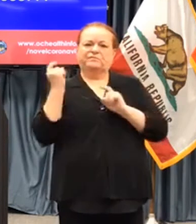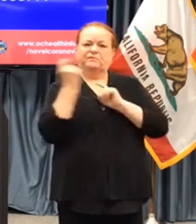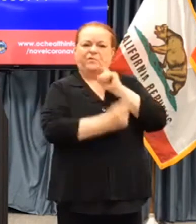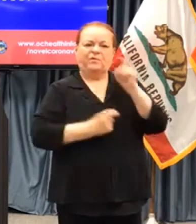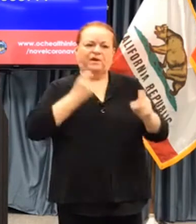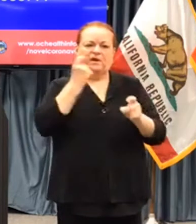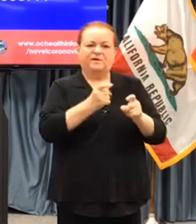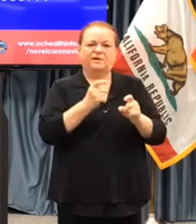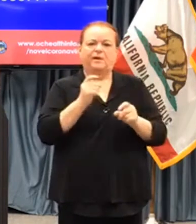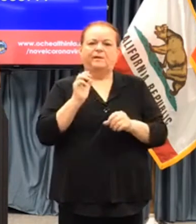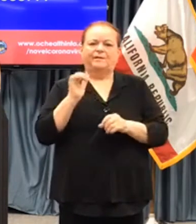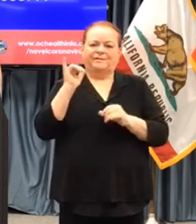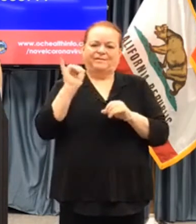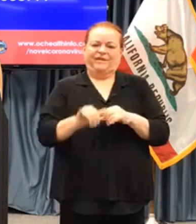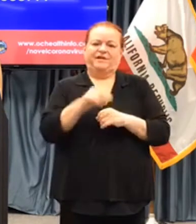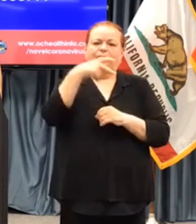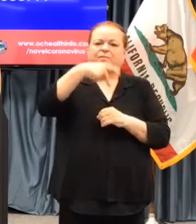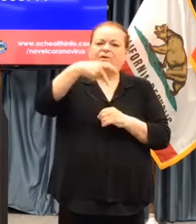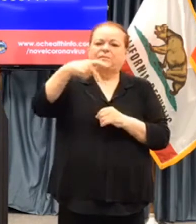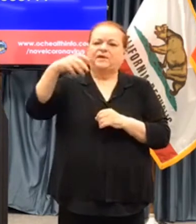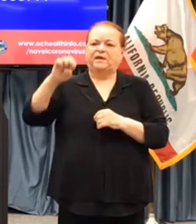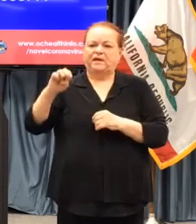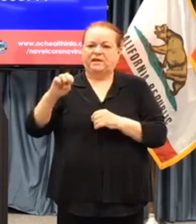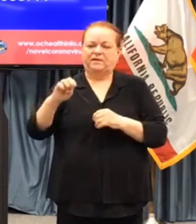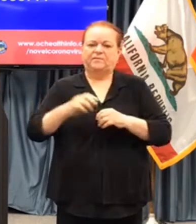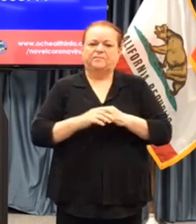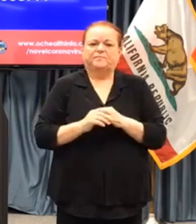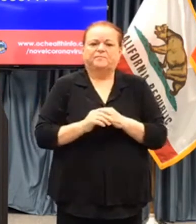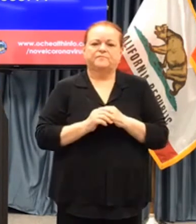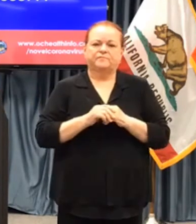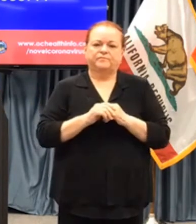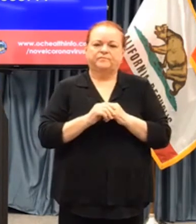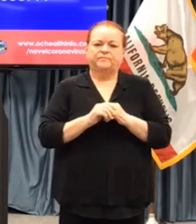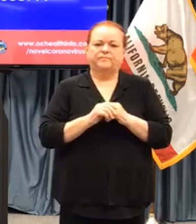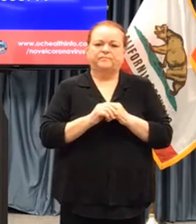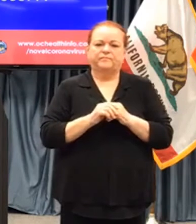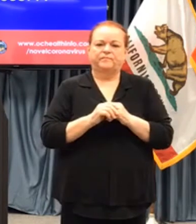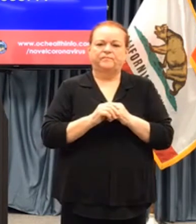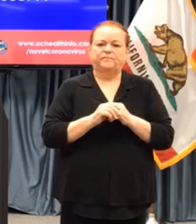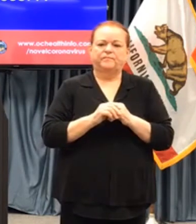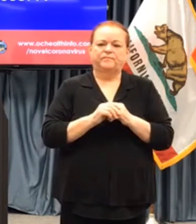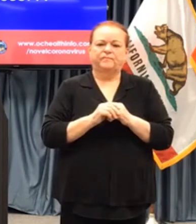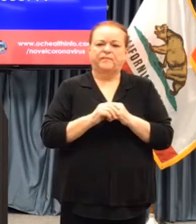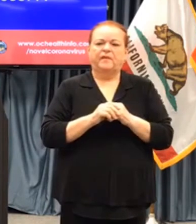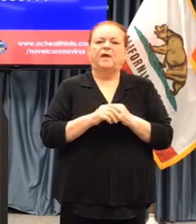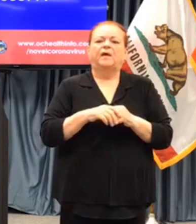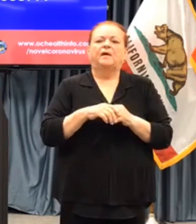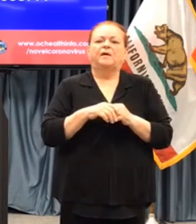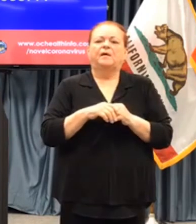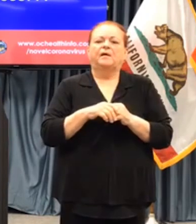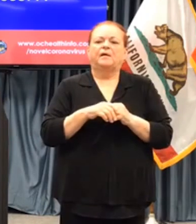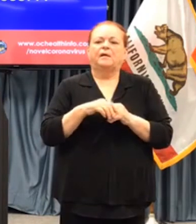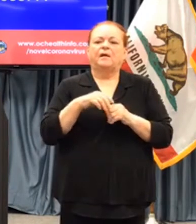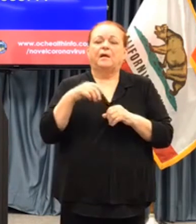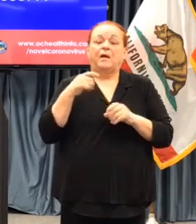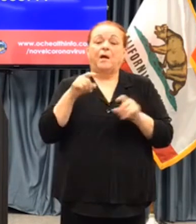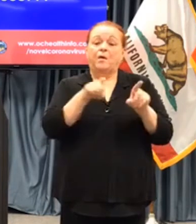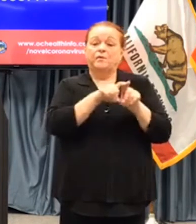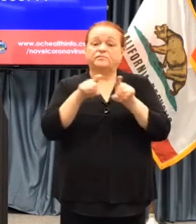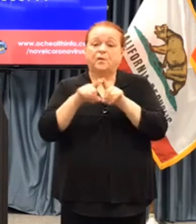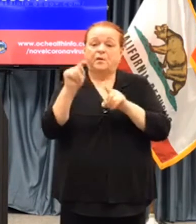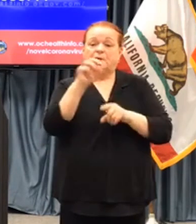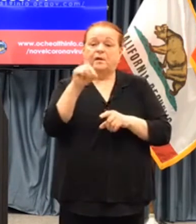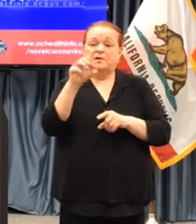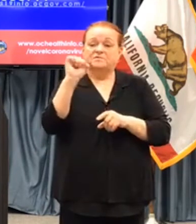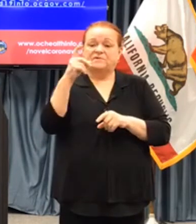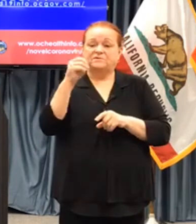PPE. Sheriff Don Barnes today and District Attorney Todd Spitzer are also joining us. They will be providing an